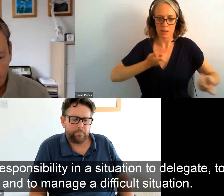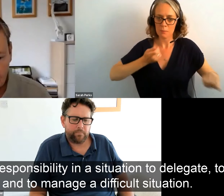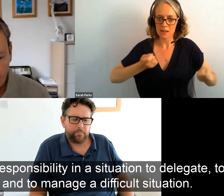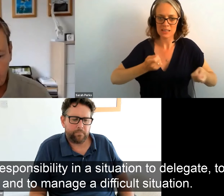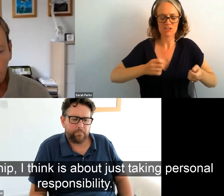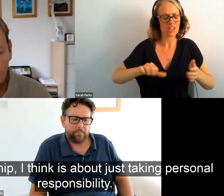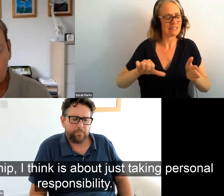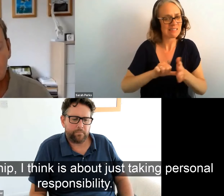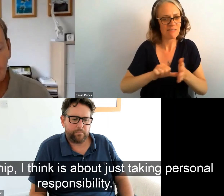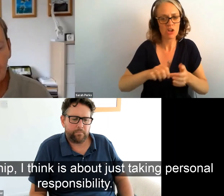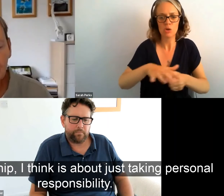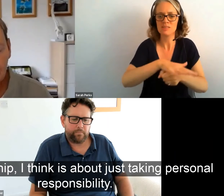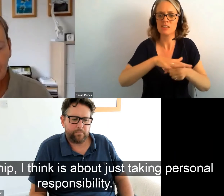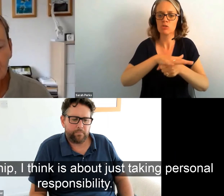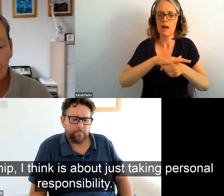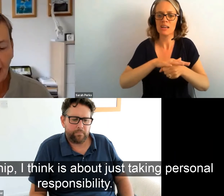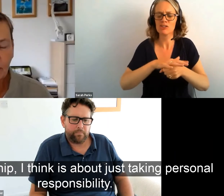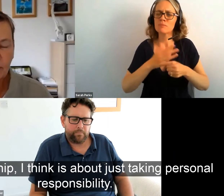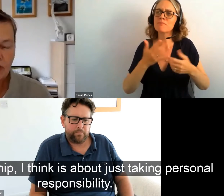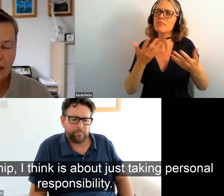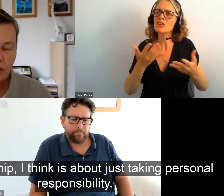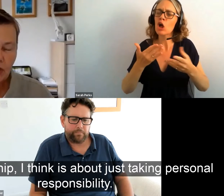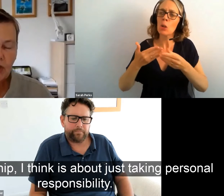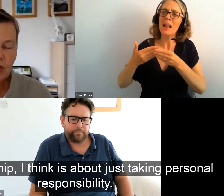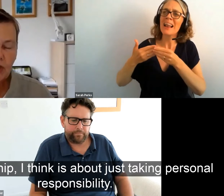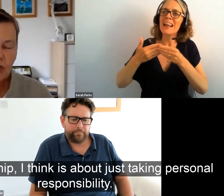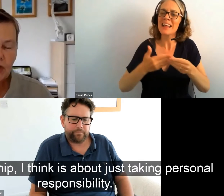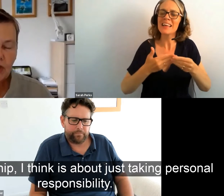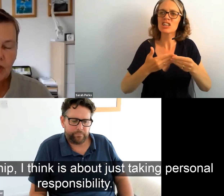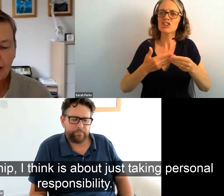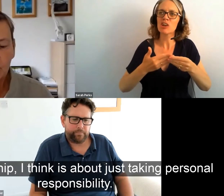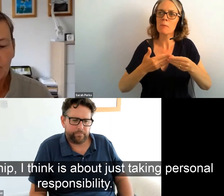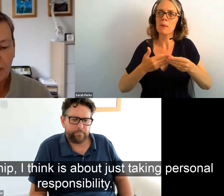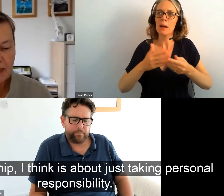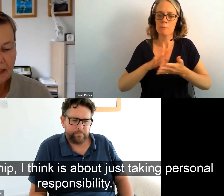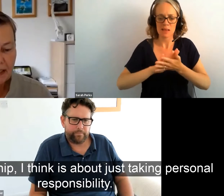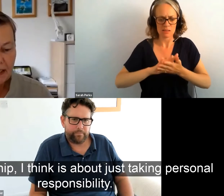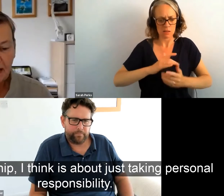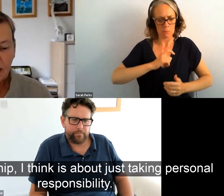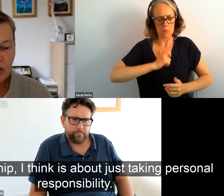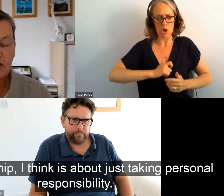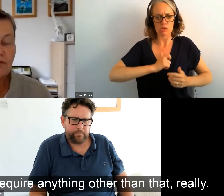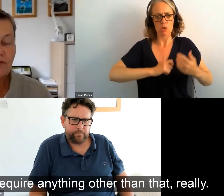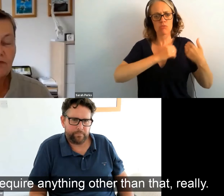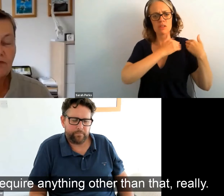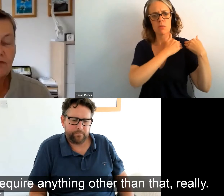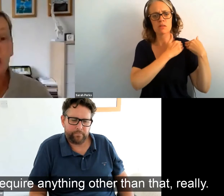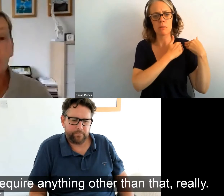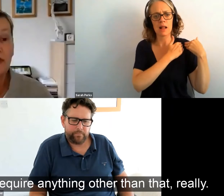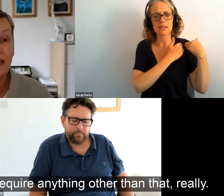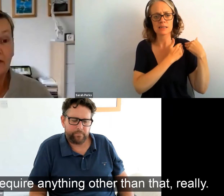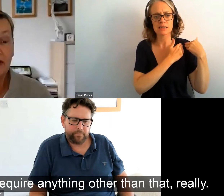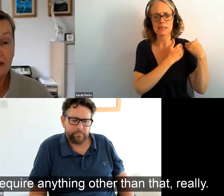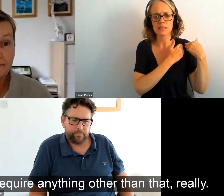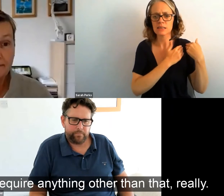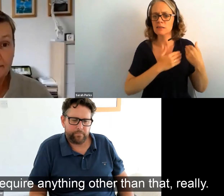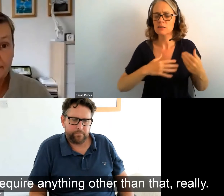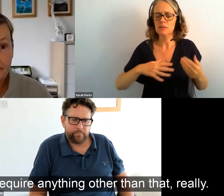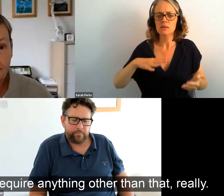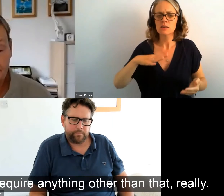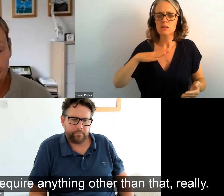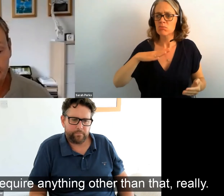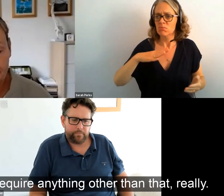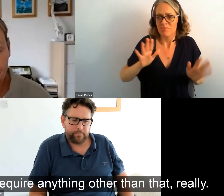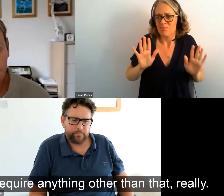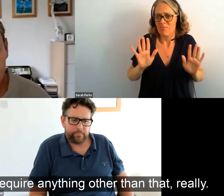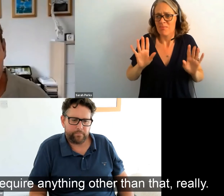situation. So leadership, I think, is about just taking personal responsibility. It doesn't require anything other than